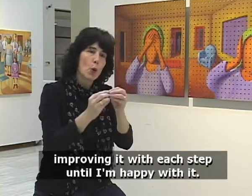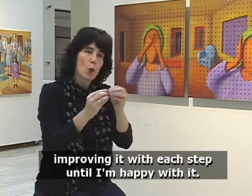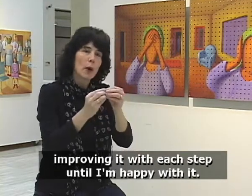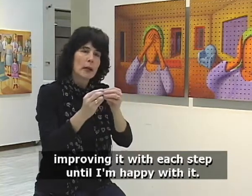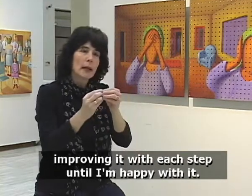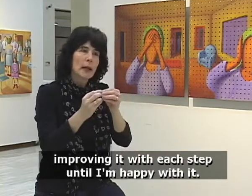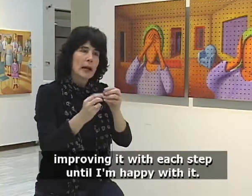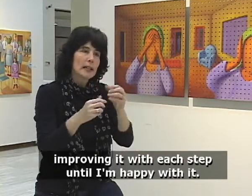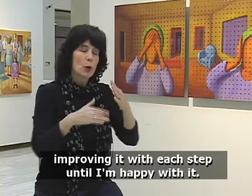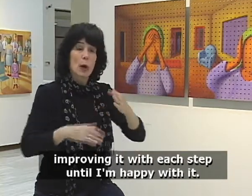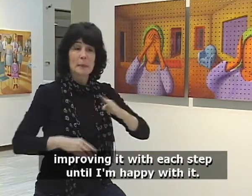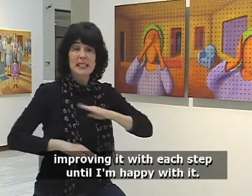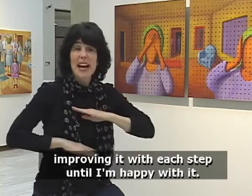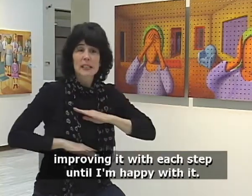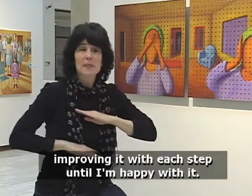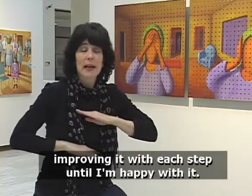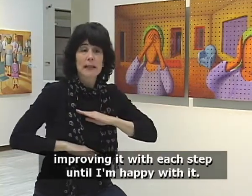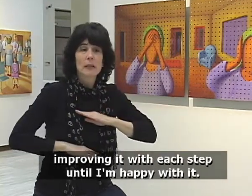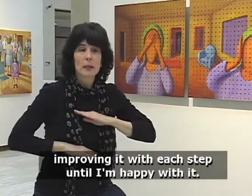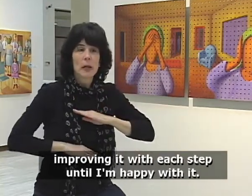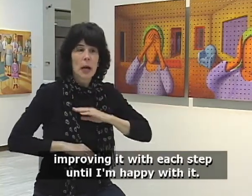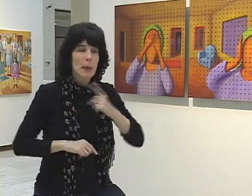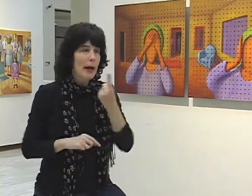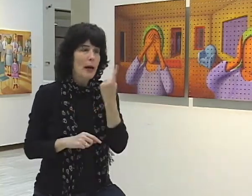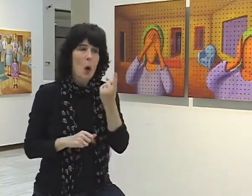each step until I'm happy with it.